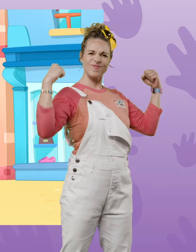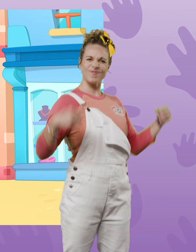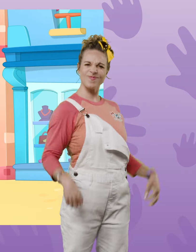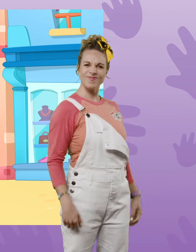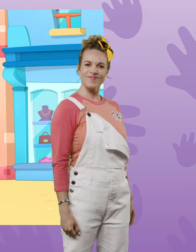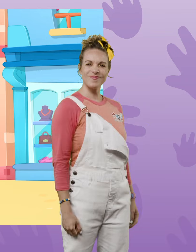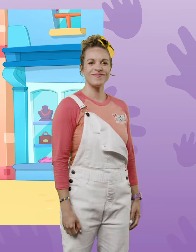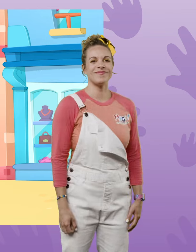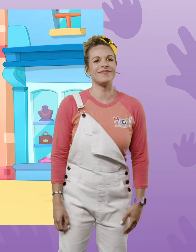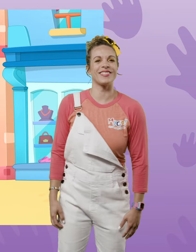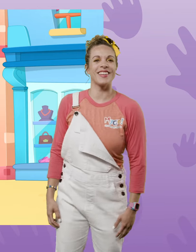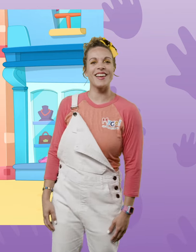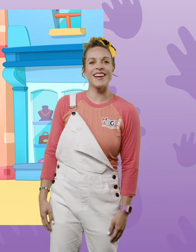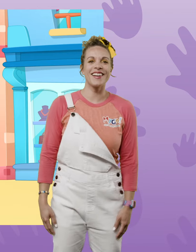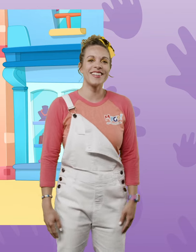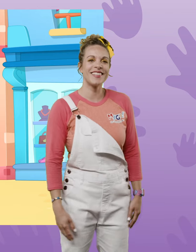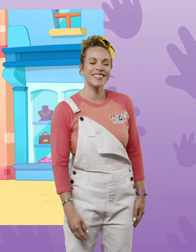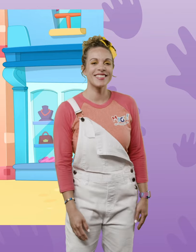Strong!